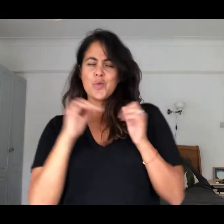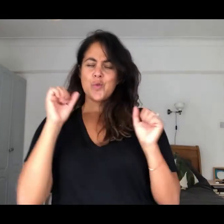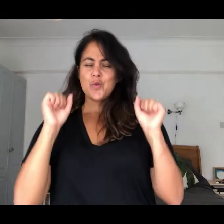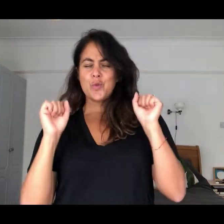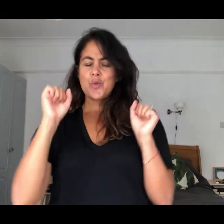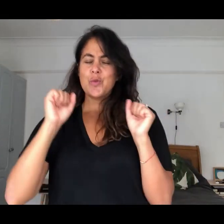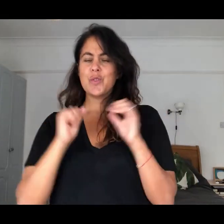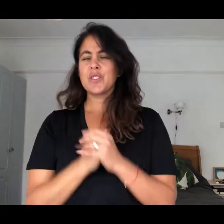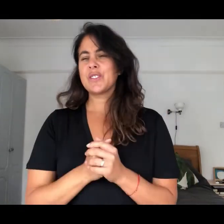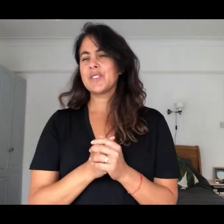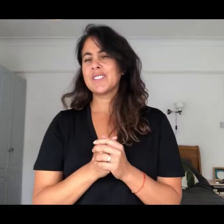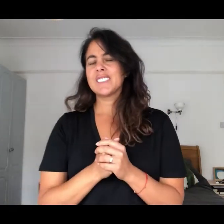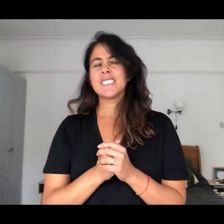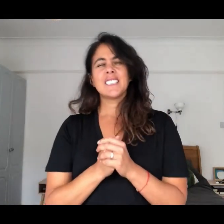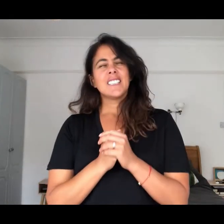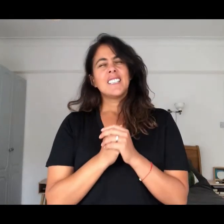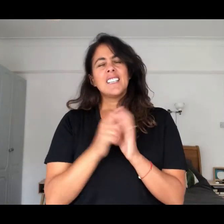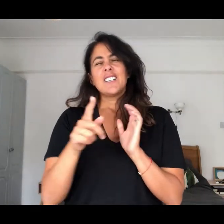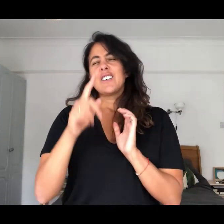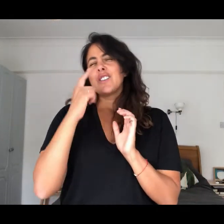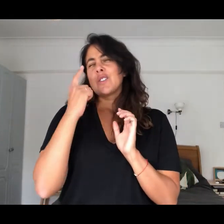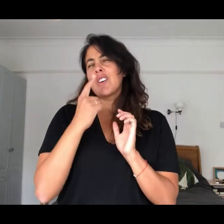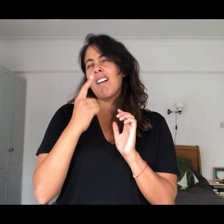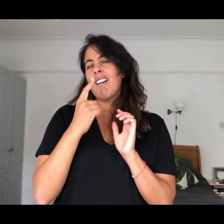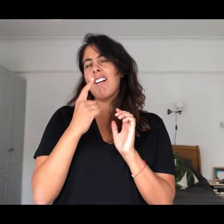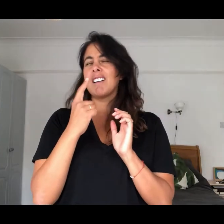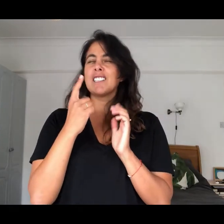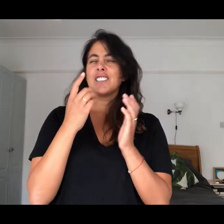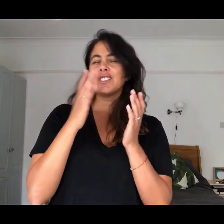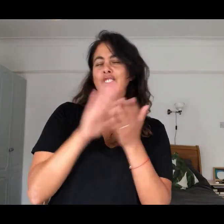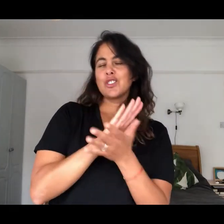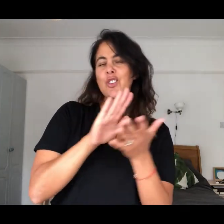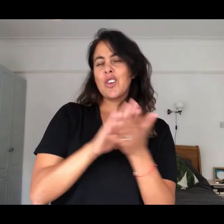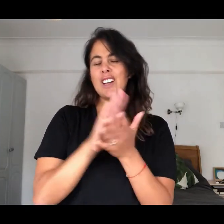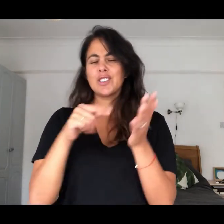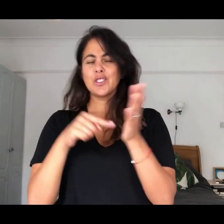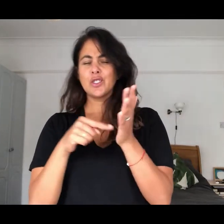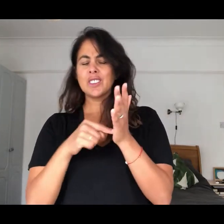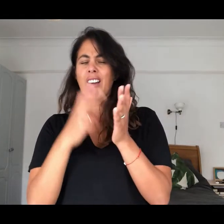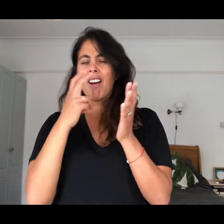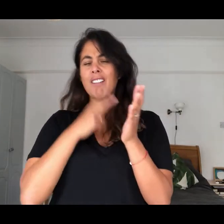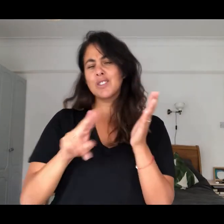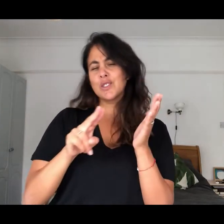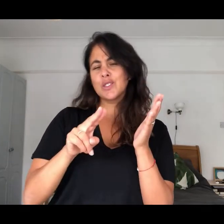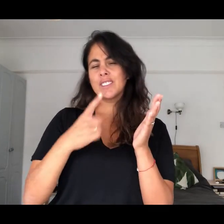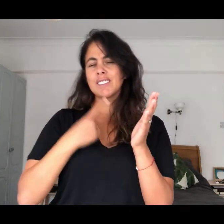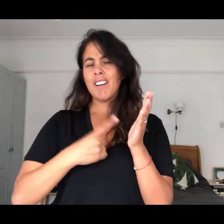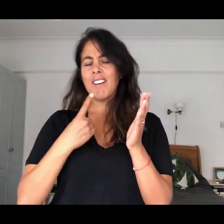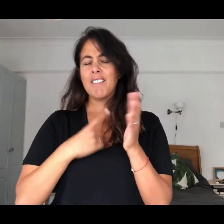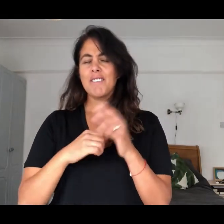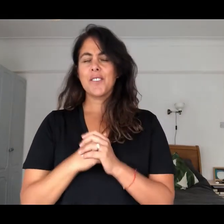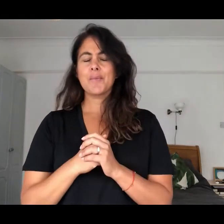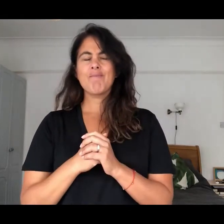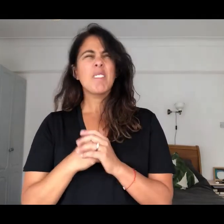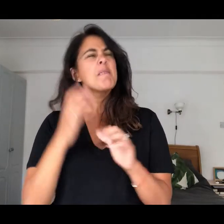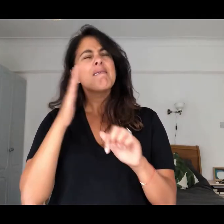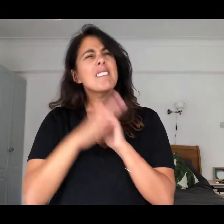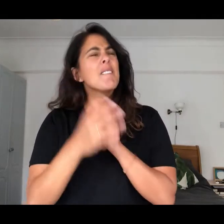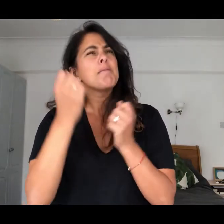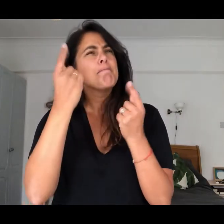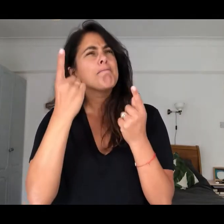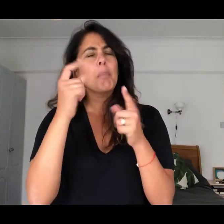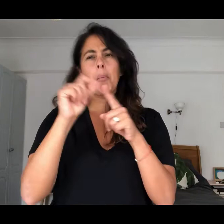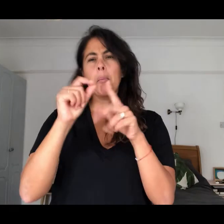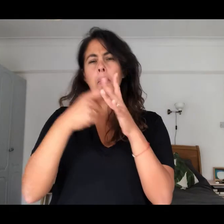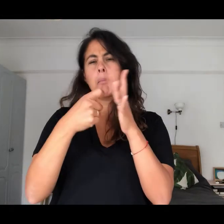Carrie beat a bit of a quick tease on a Tuesday afternoon. I never really got porn. At school, it was almost